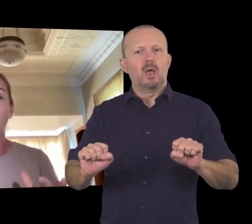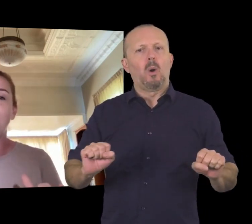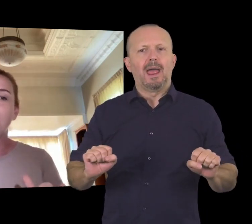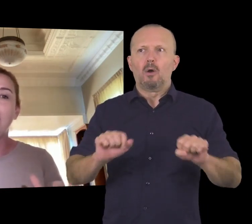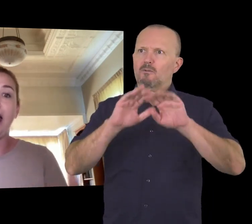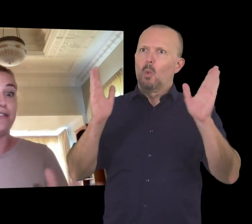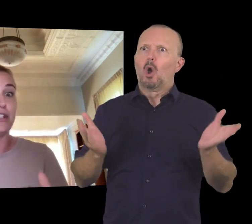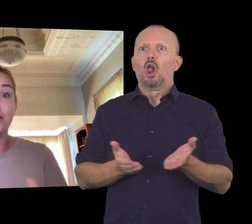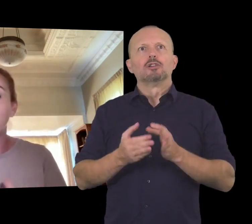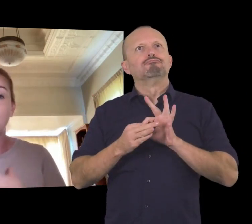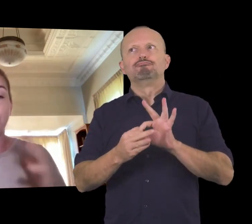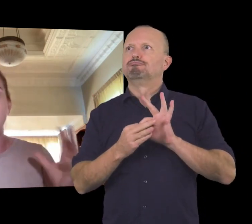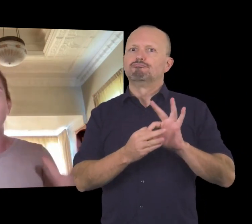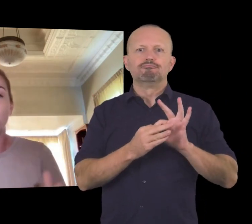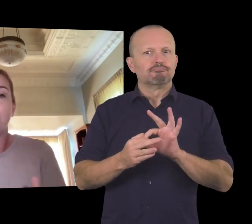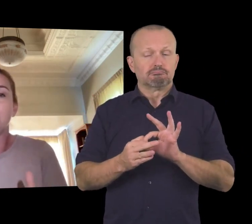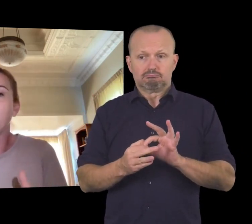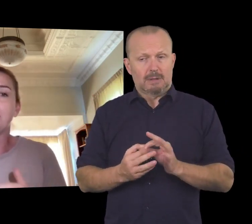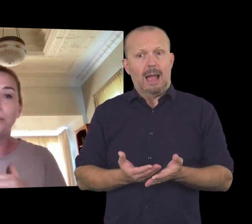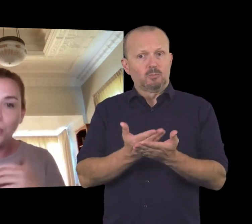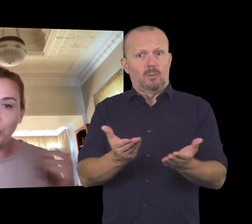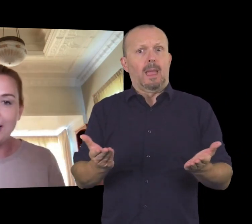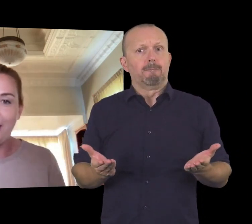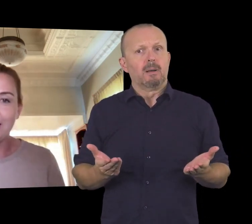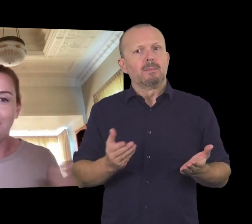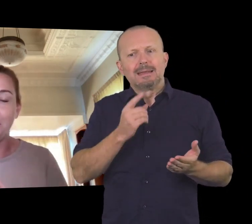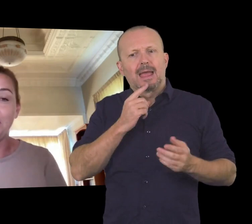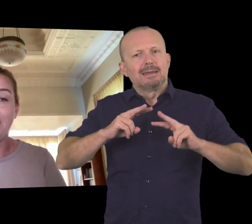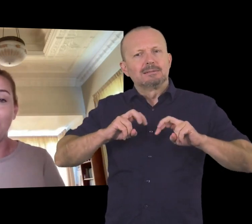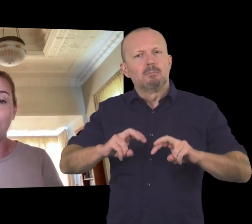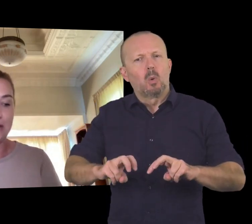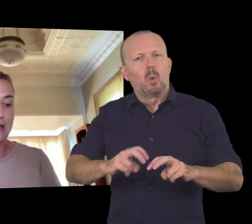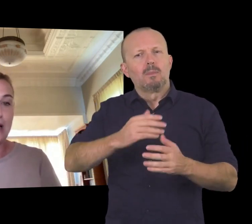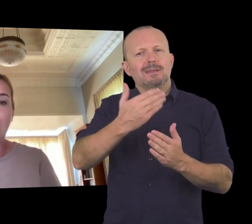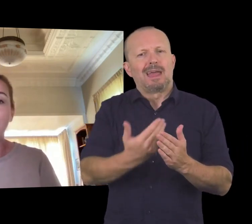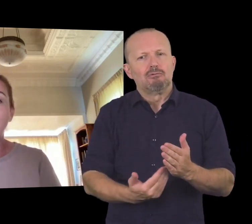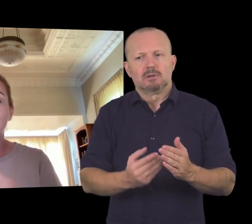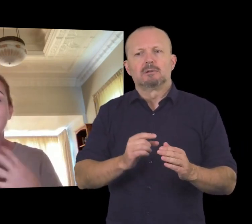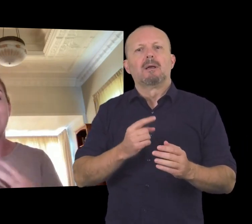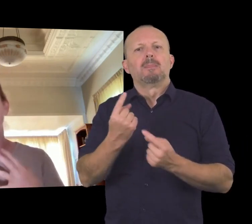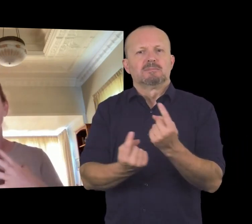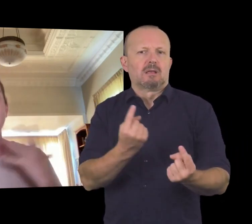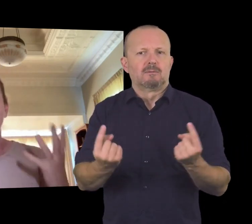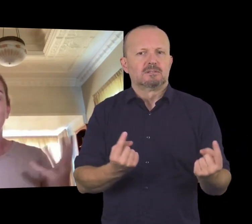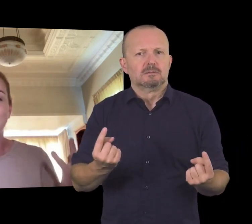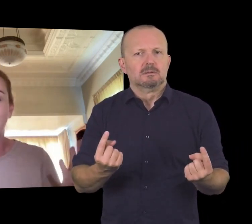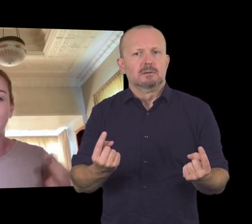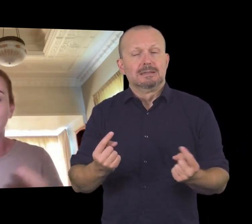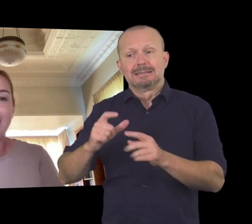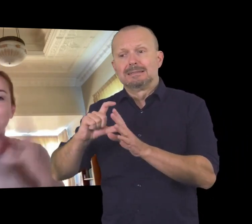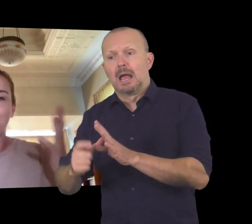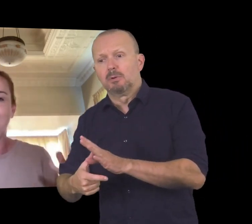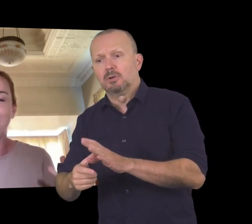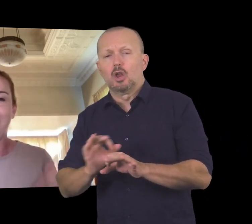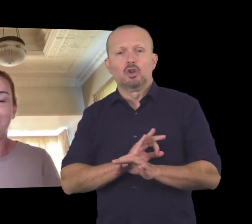they are, they have the choice, the freedom of choice to explore a narrative themselves. And that's disabled and